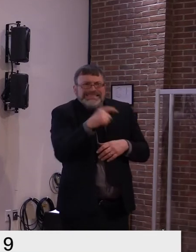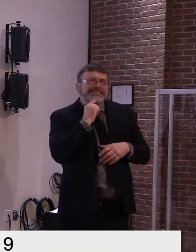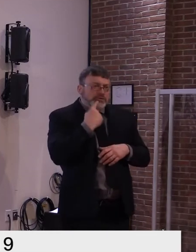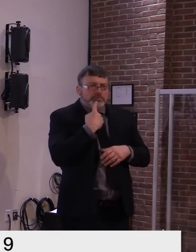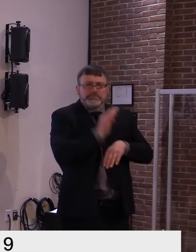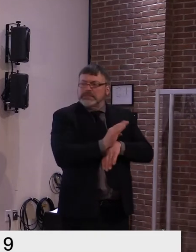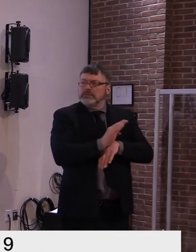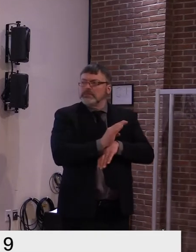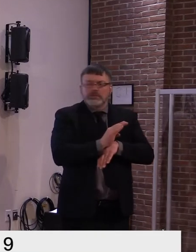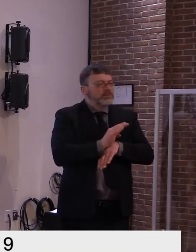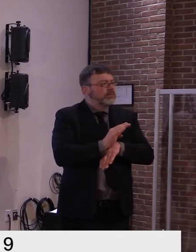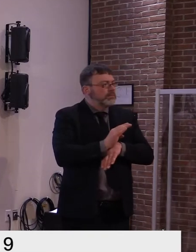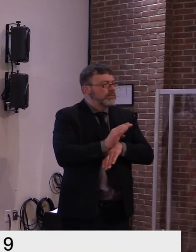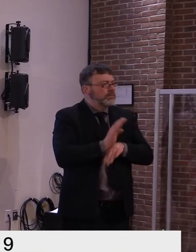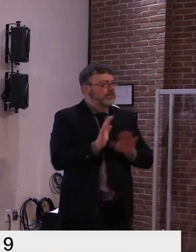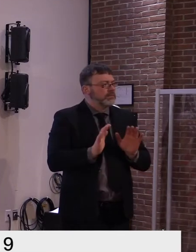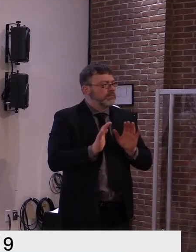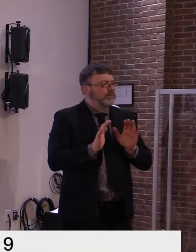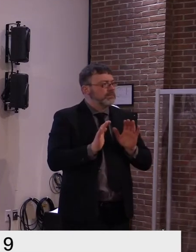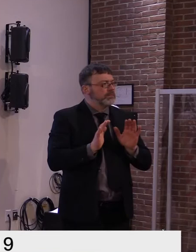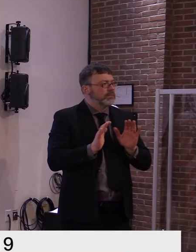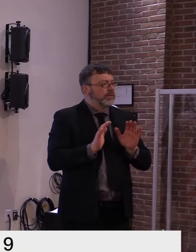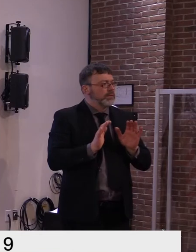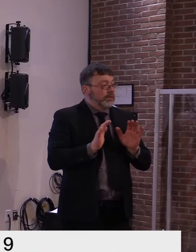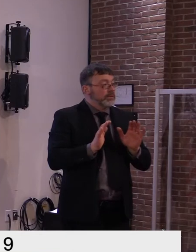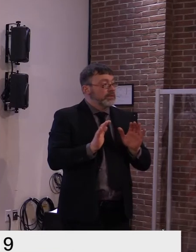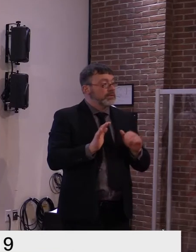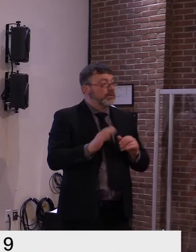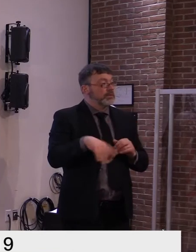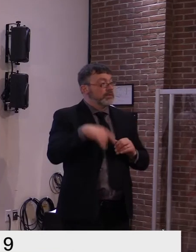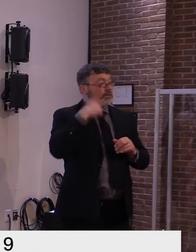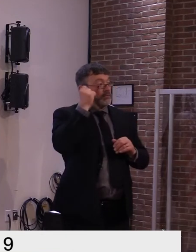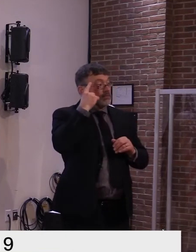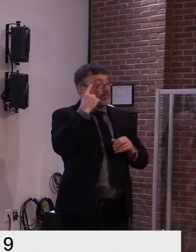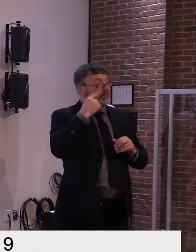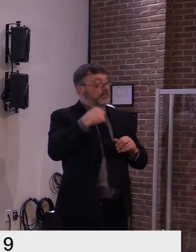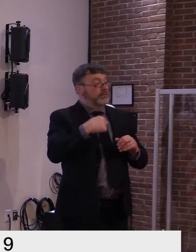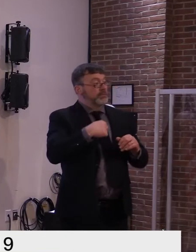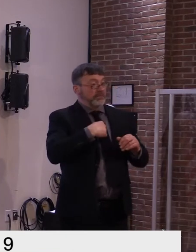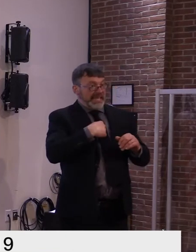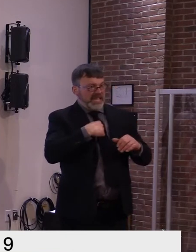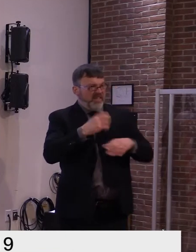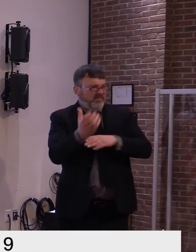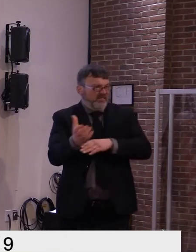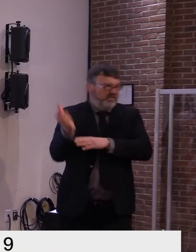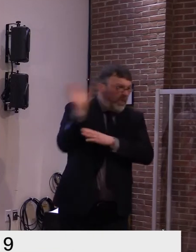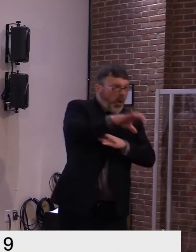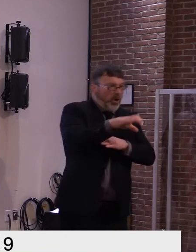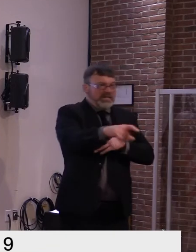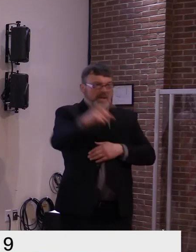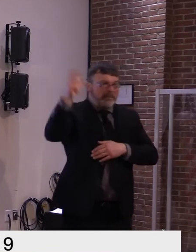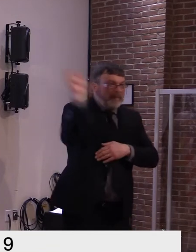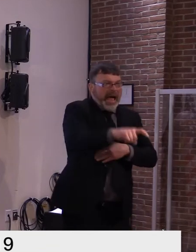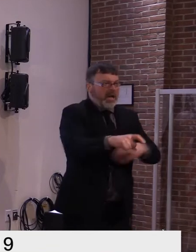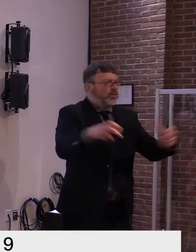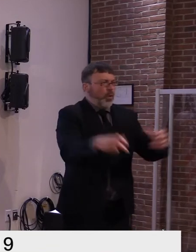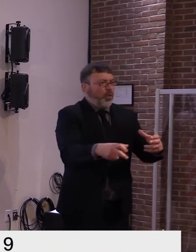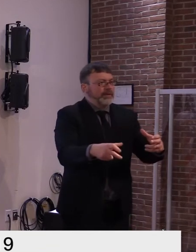we don't really have regulatory power to enforce somebody being quarantined when they're not yet a